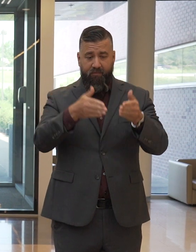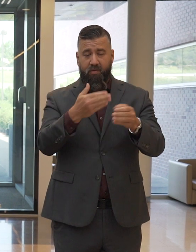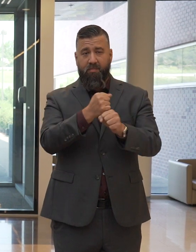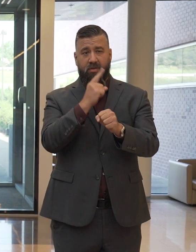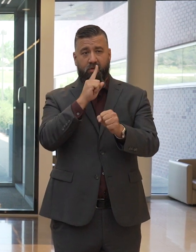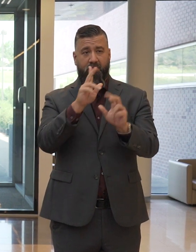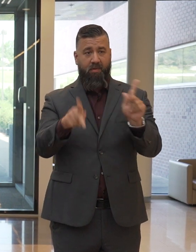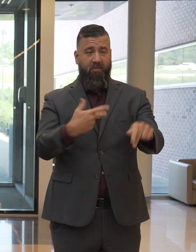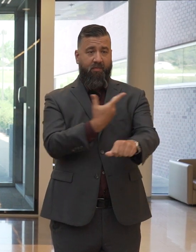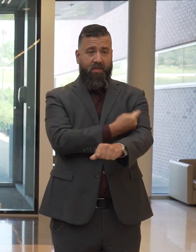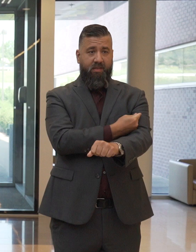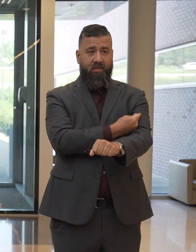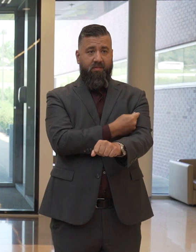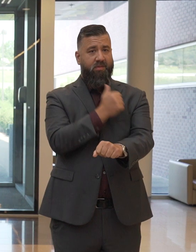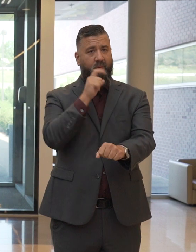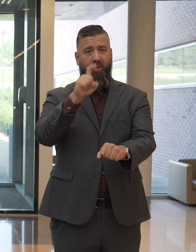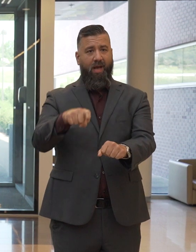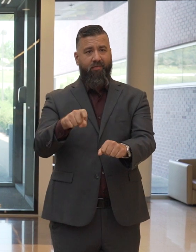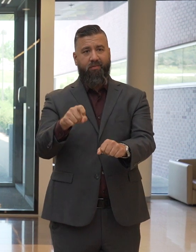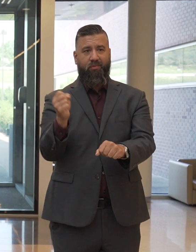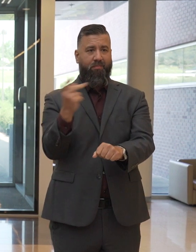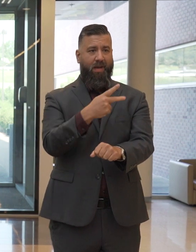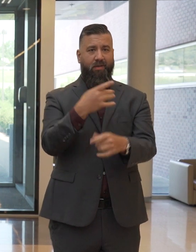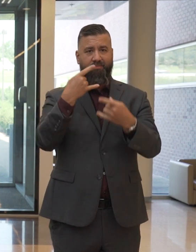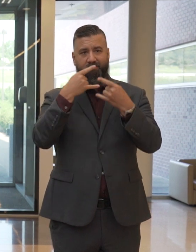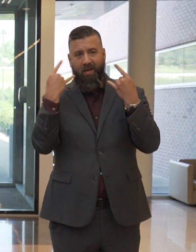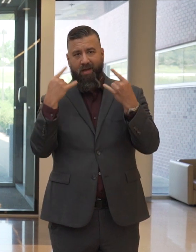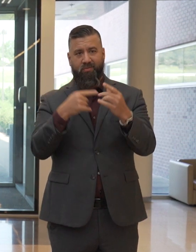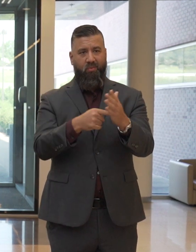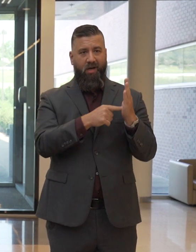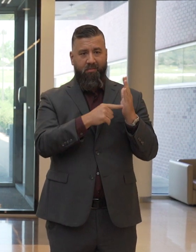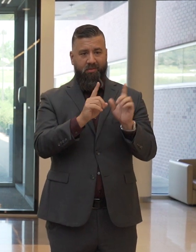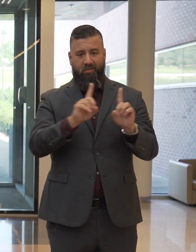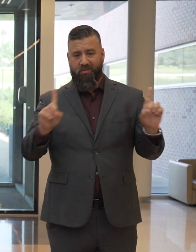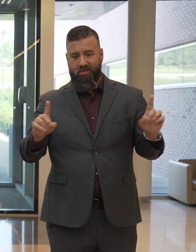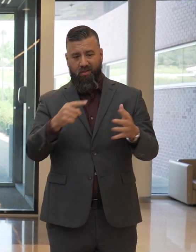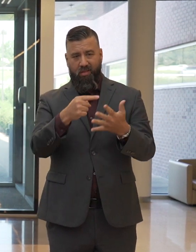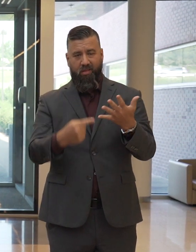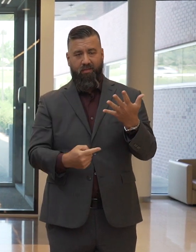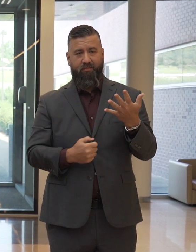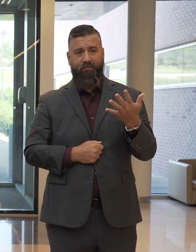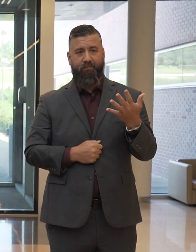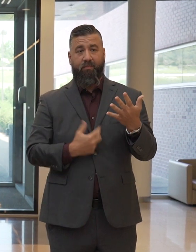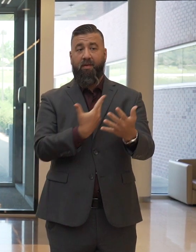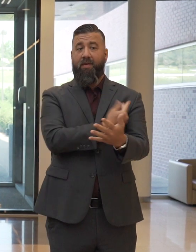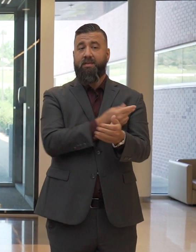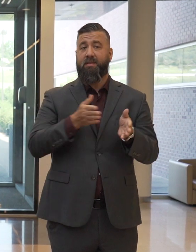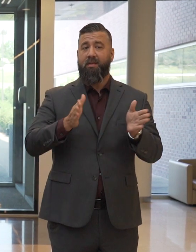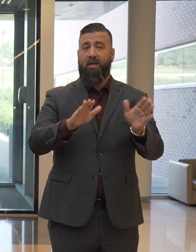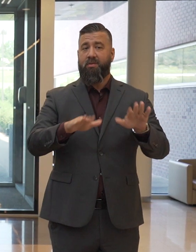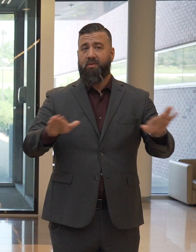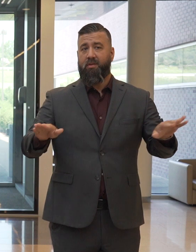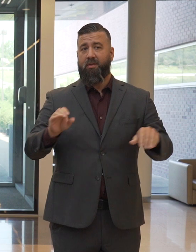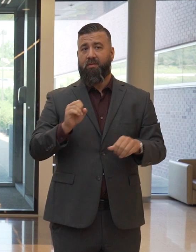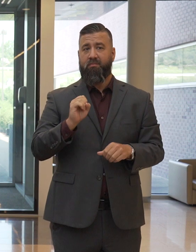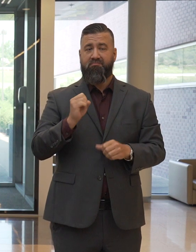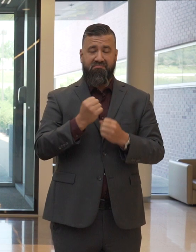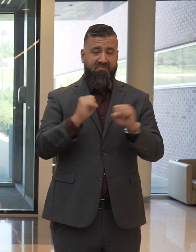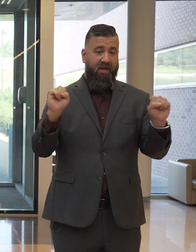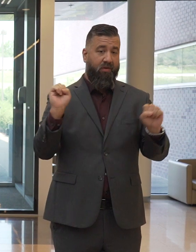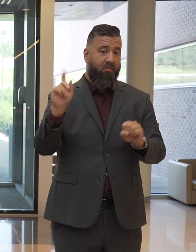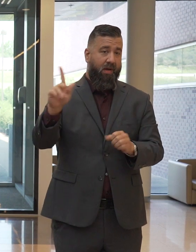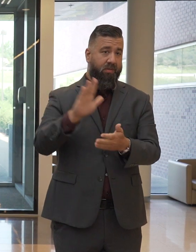people vaccinated so we don't have to return to any type of restrictions. Vaccines allow children to return safely to the